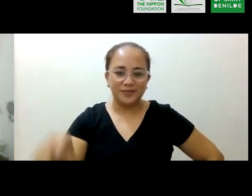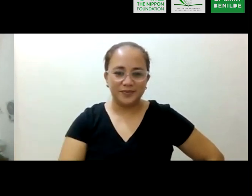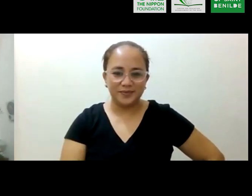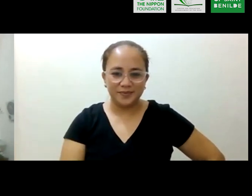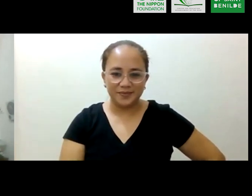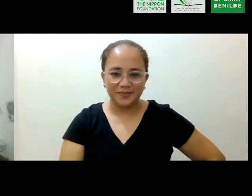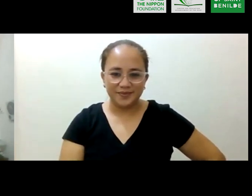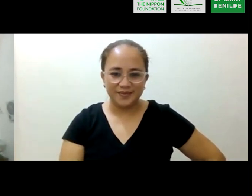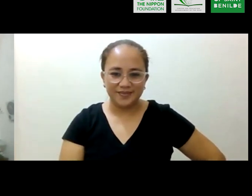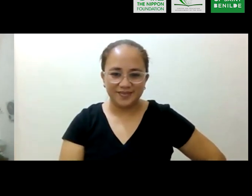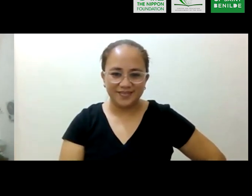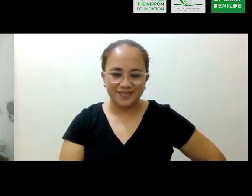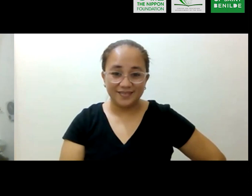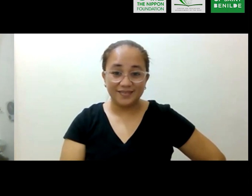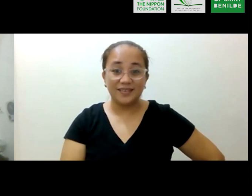Gives you 15 minutes for a break.